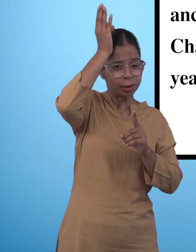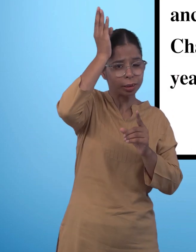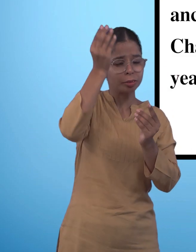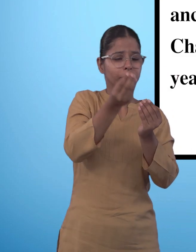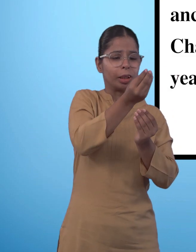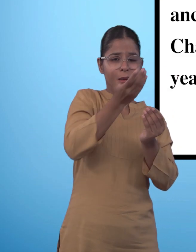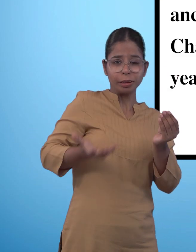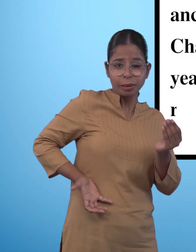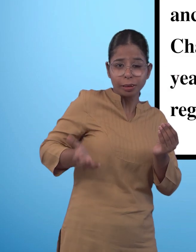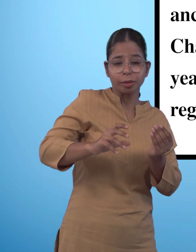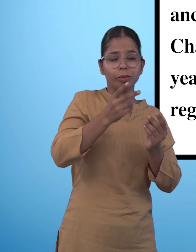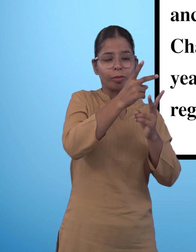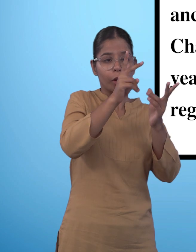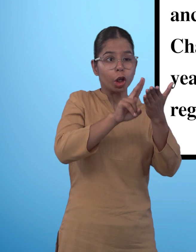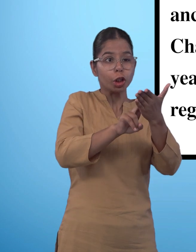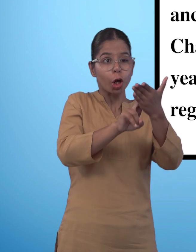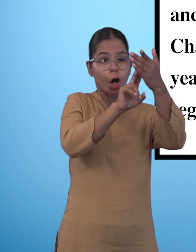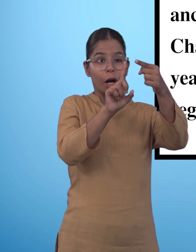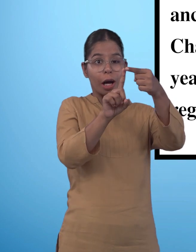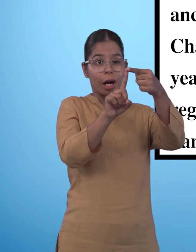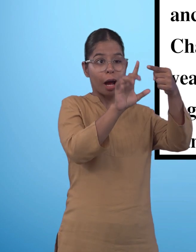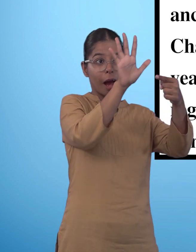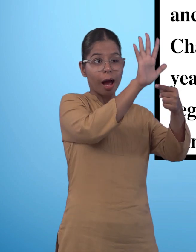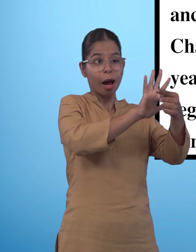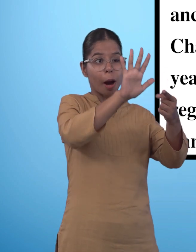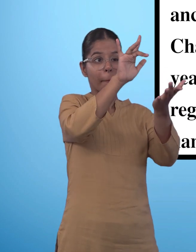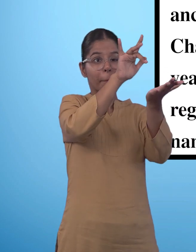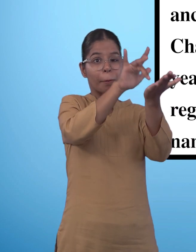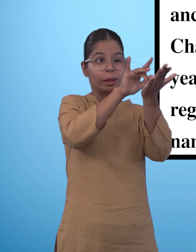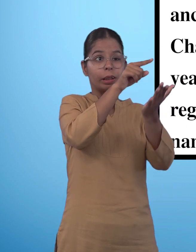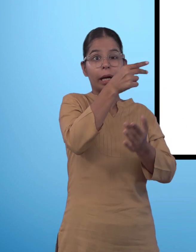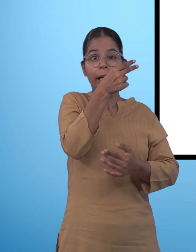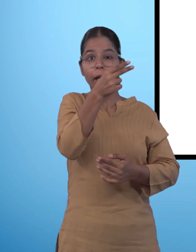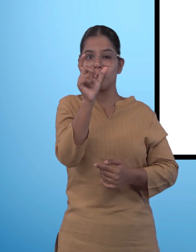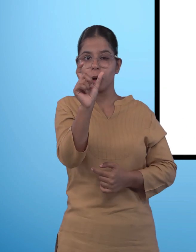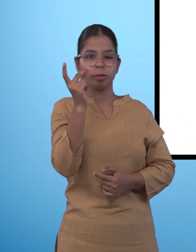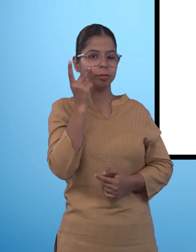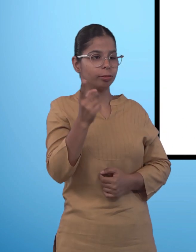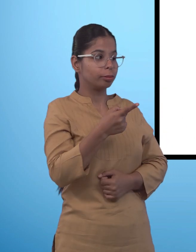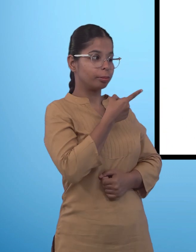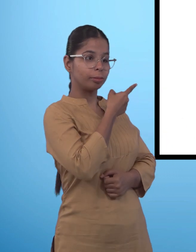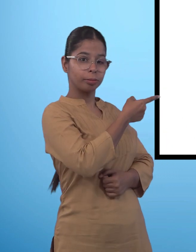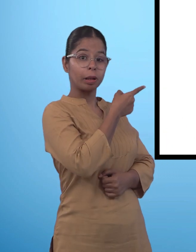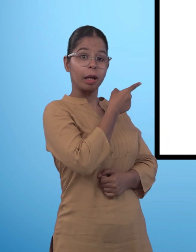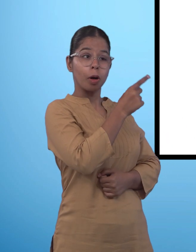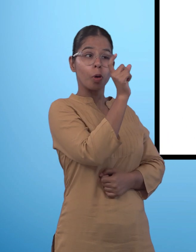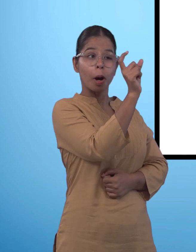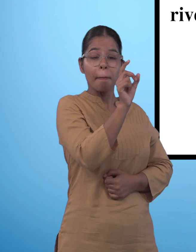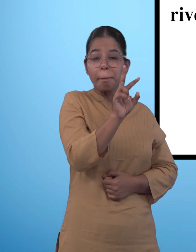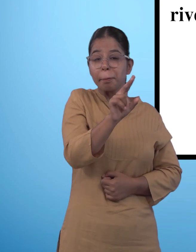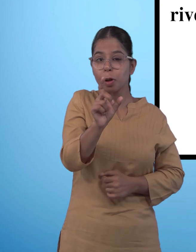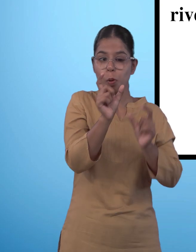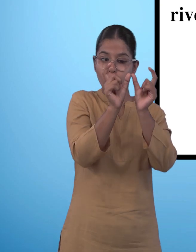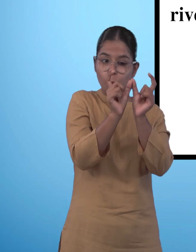It gives the northwest region of the subcontinent the name Sapta Sindhava, that is, the land of the